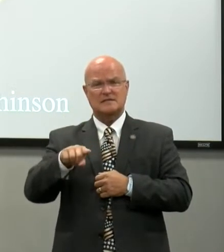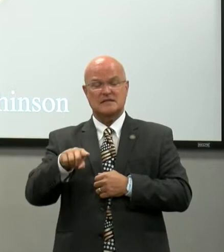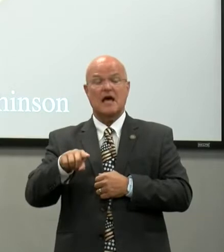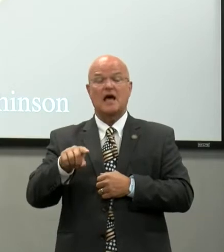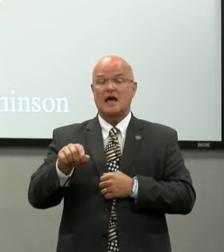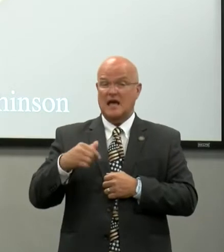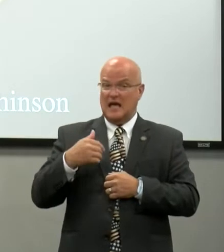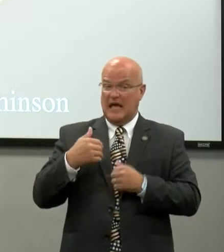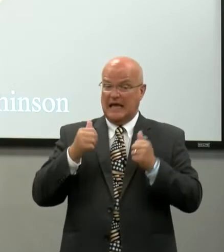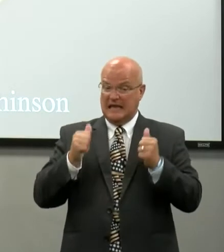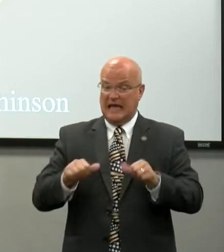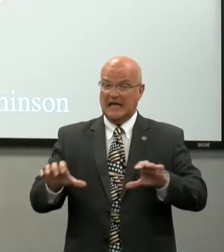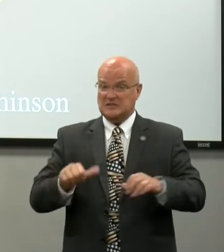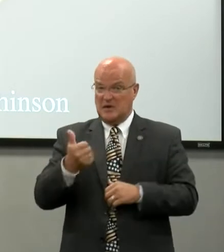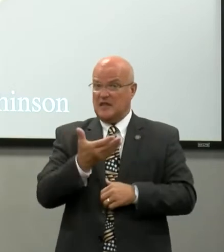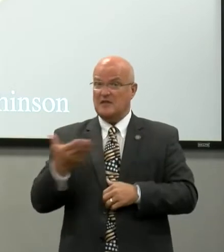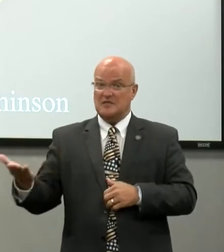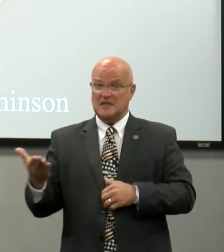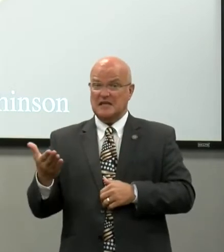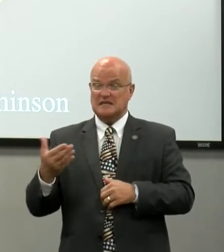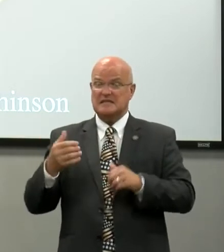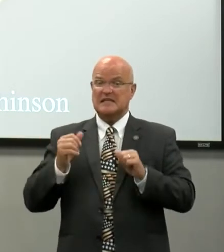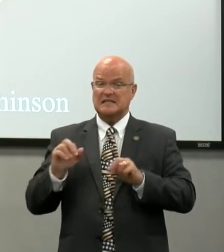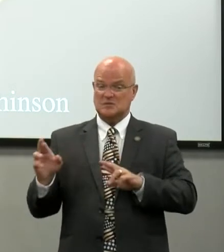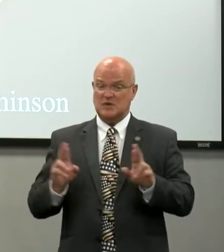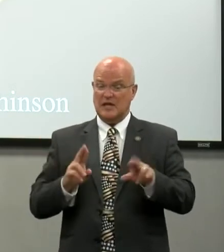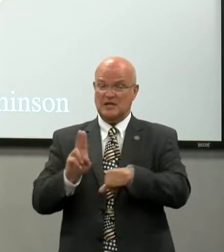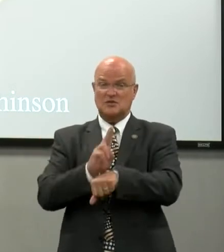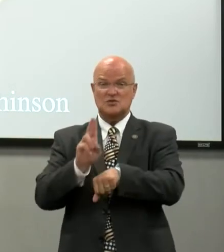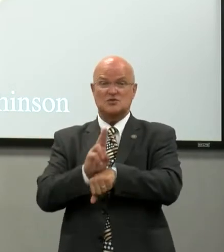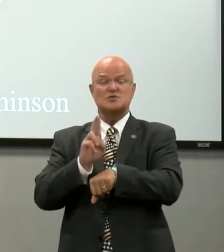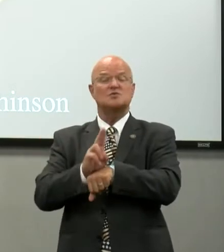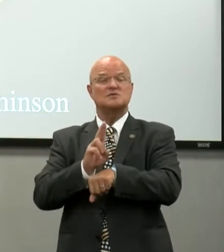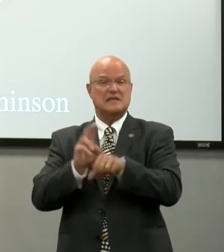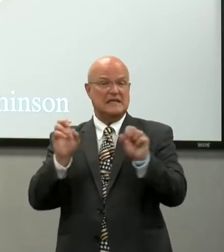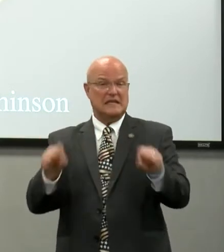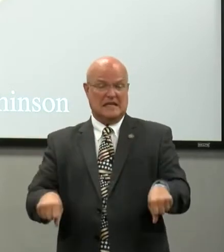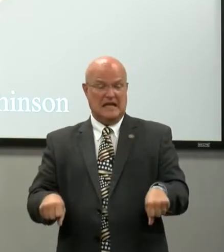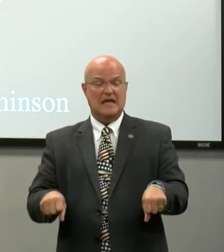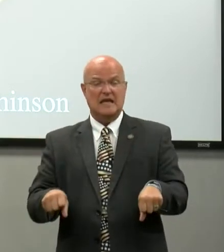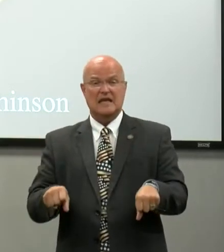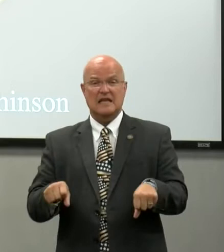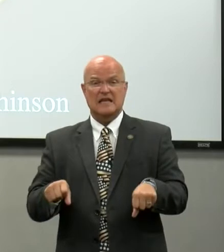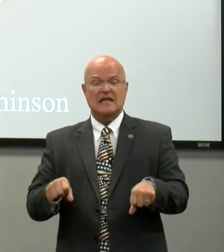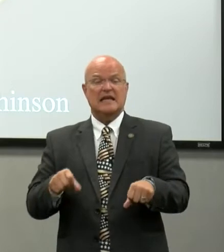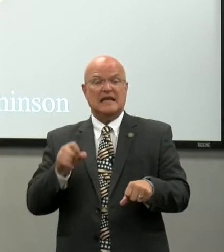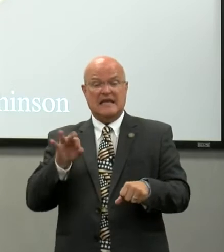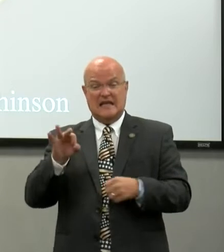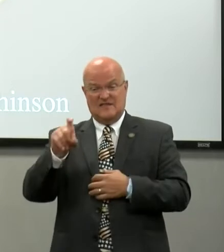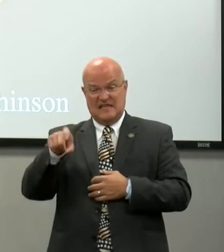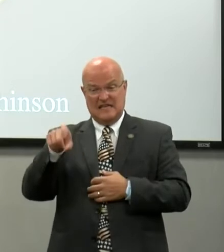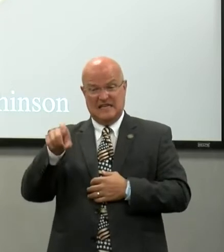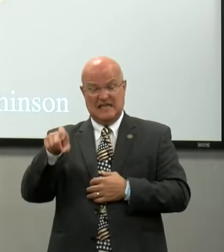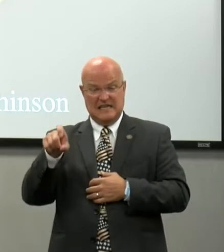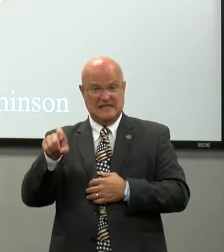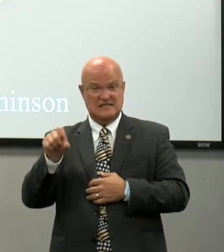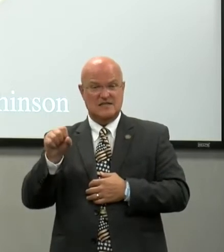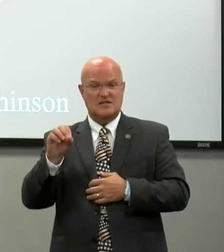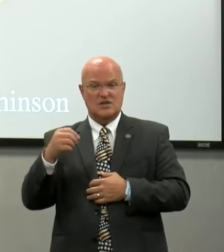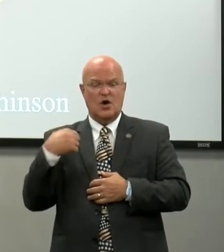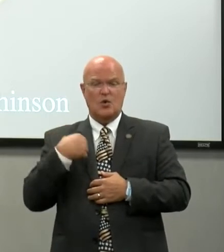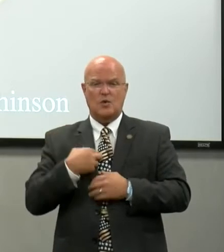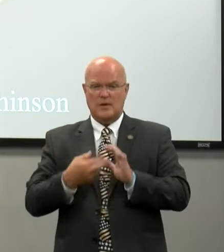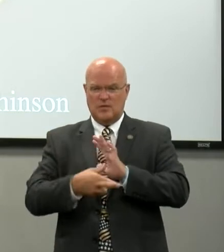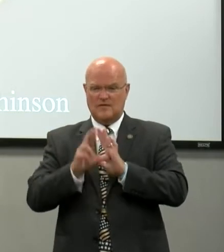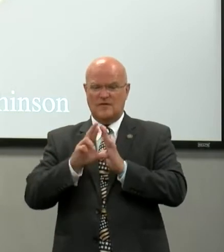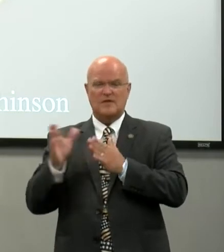actions that he can take that's in his pocket that he will release if he needs to be. So we